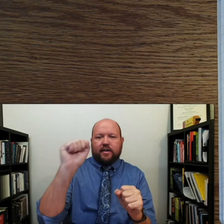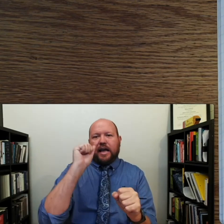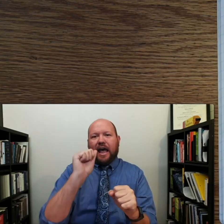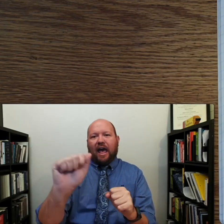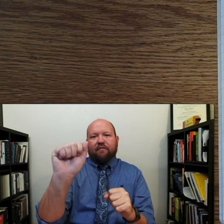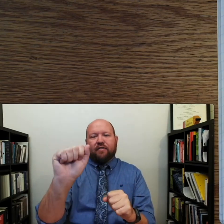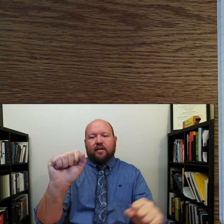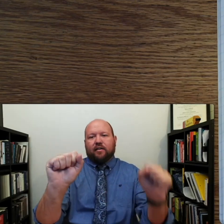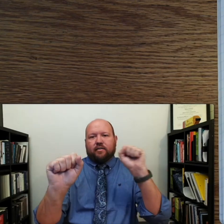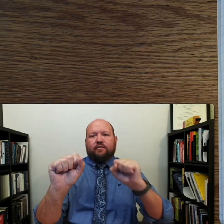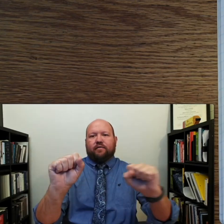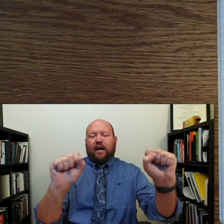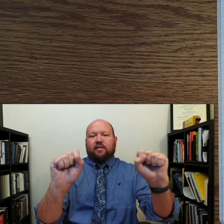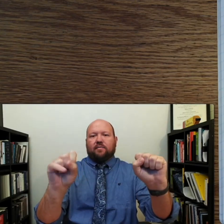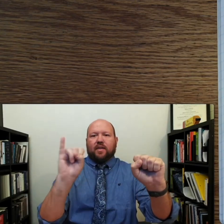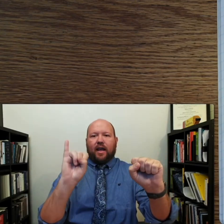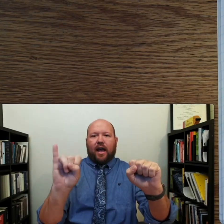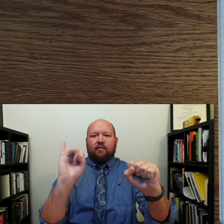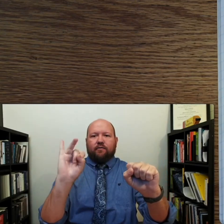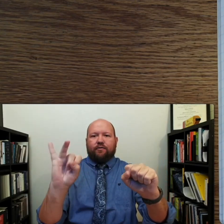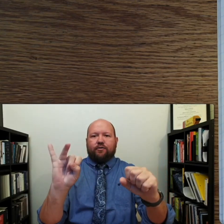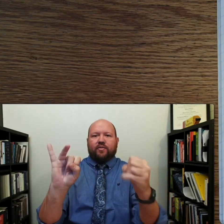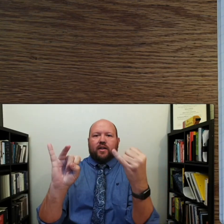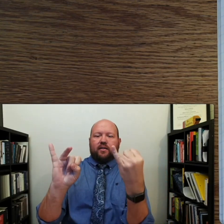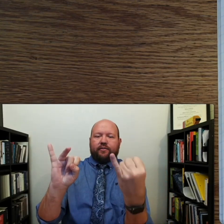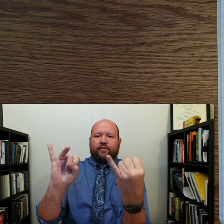effect. Effect.